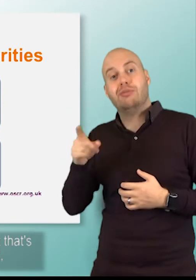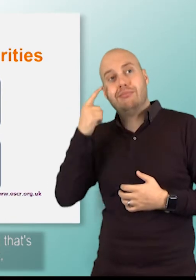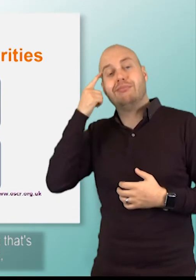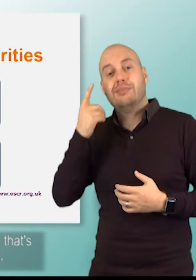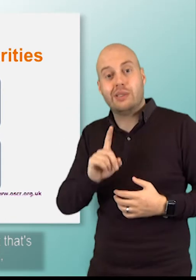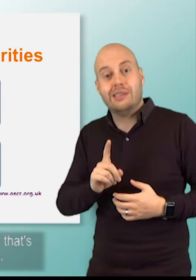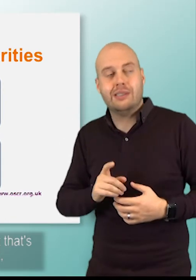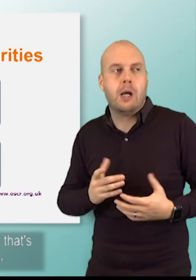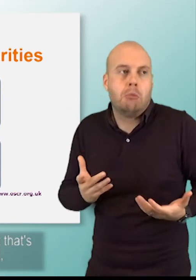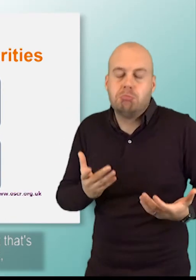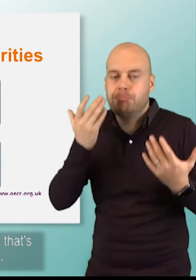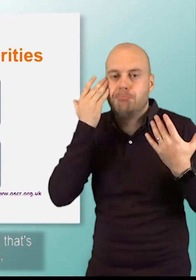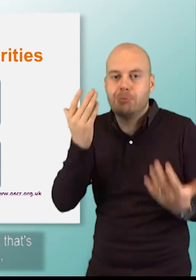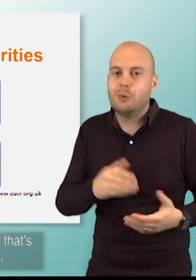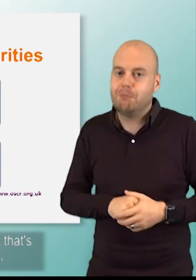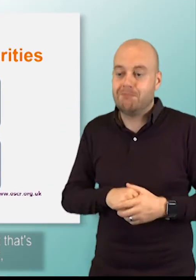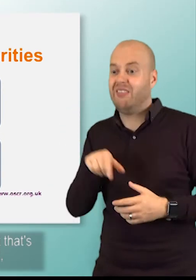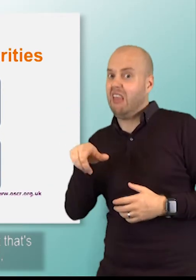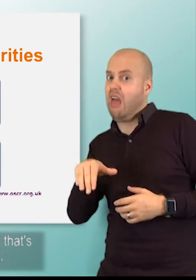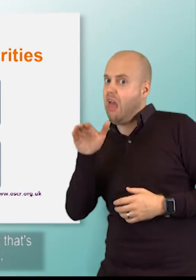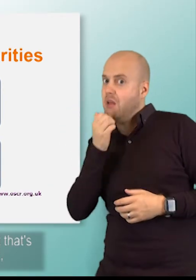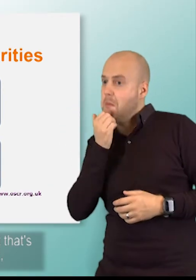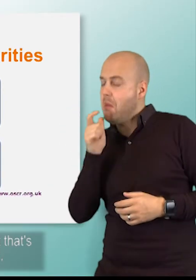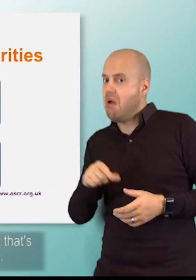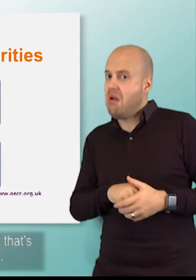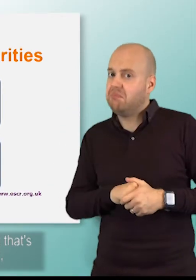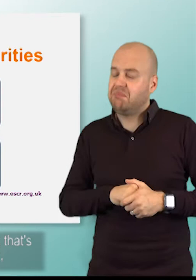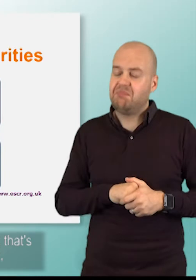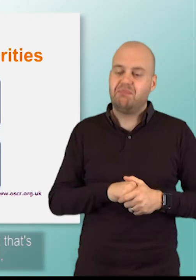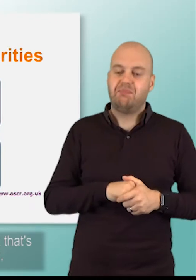but that's a reasonably high number.